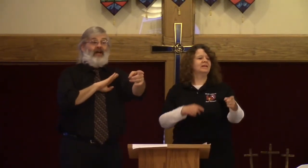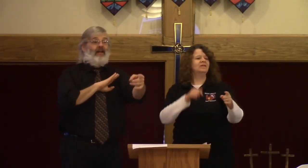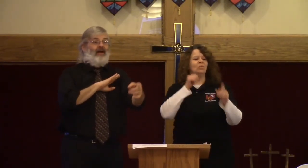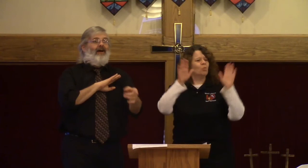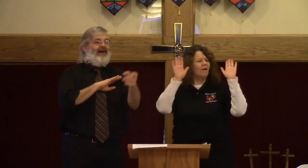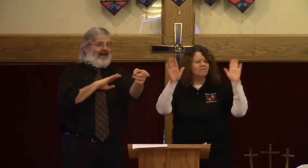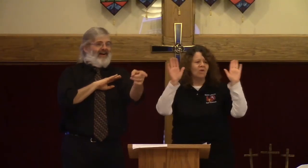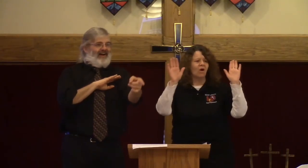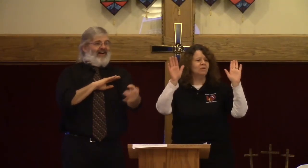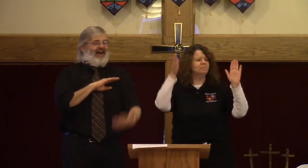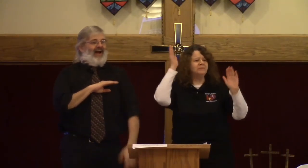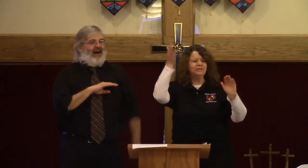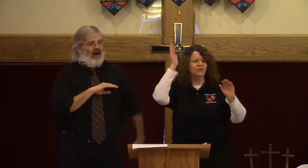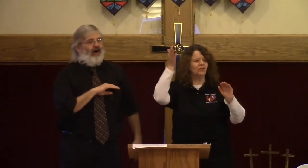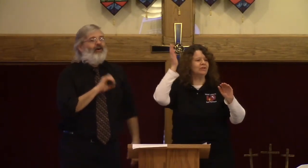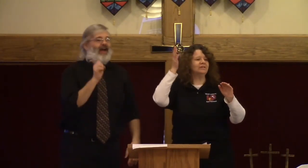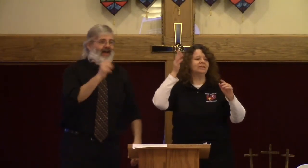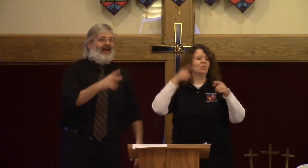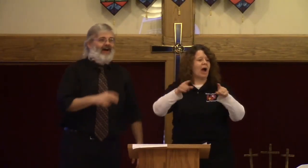David, oh, okay.